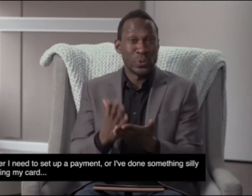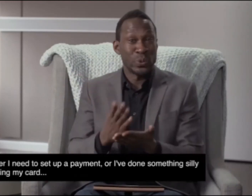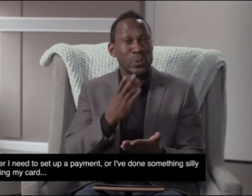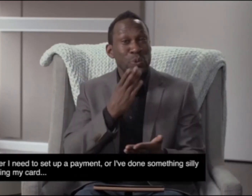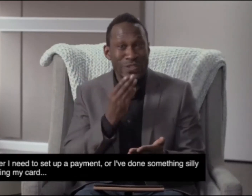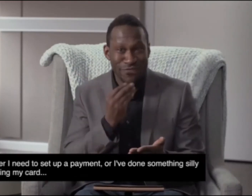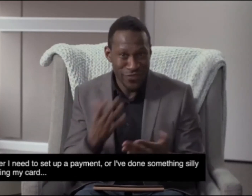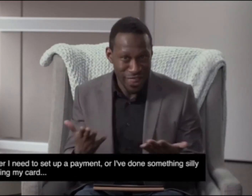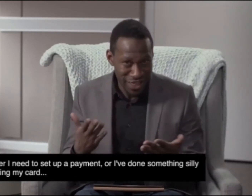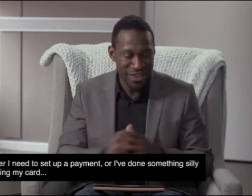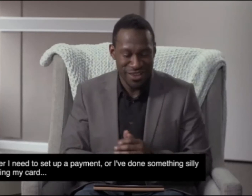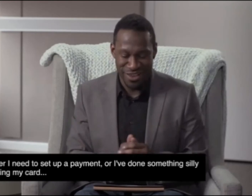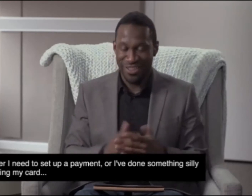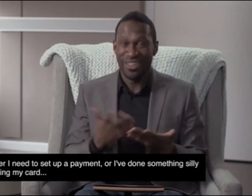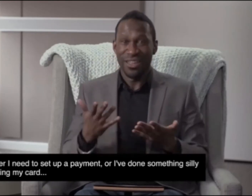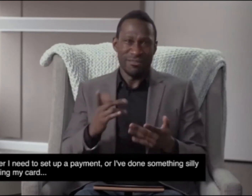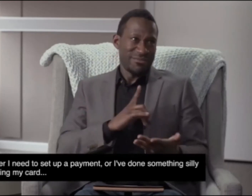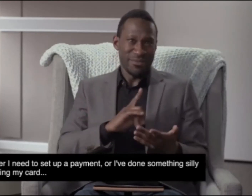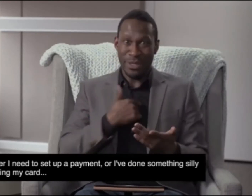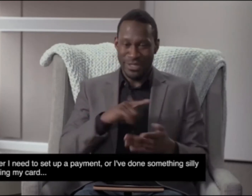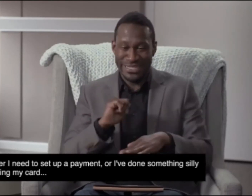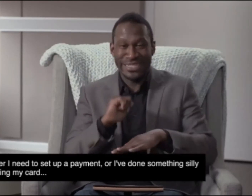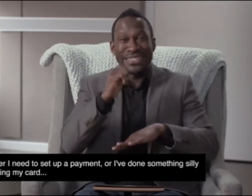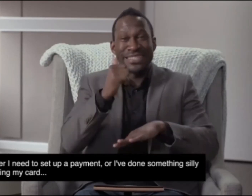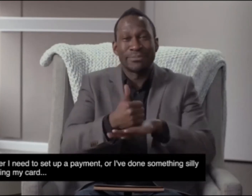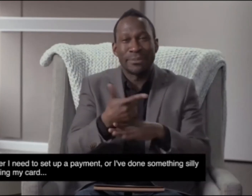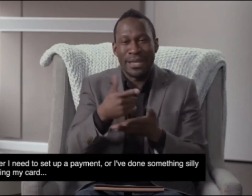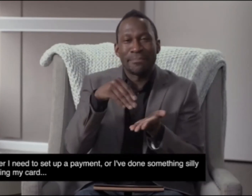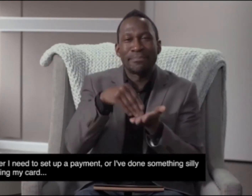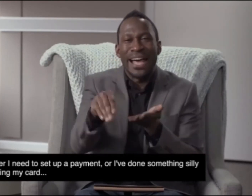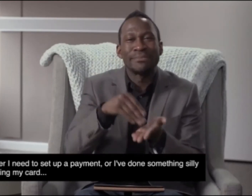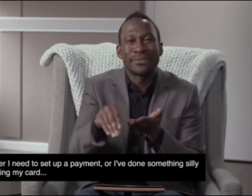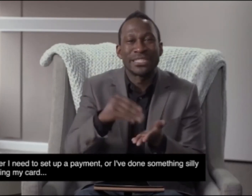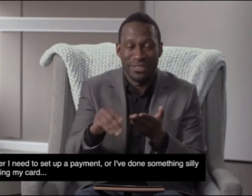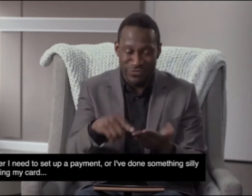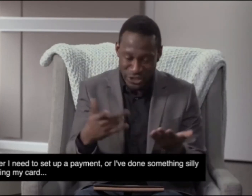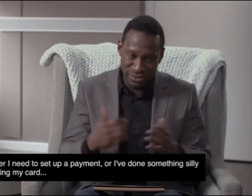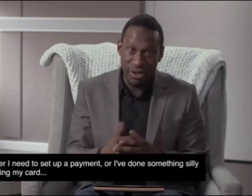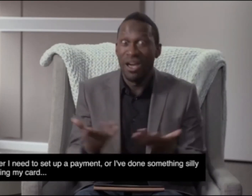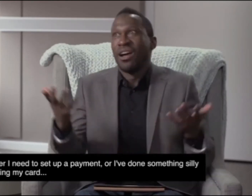Whether I need to set up a payment, or I've done something silly like losing my card.